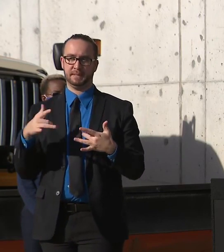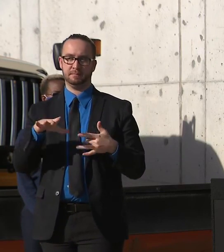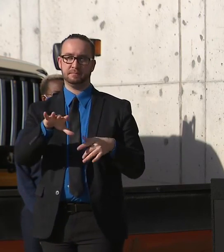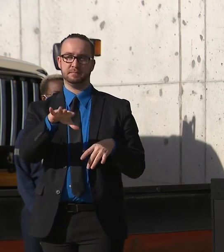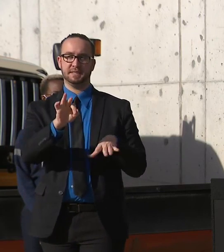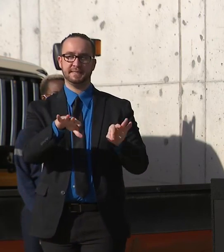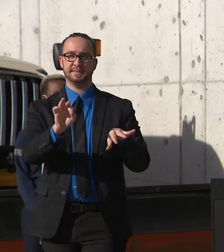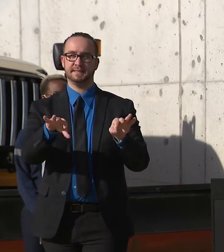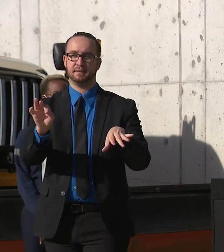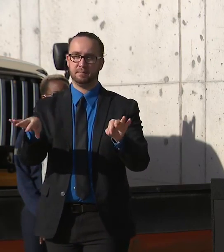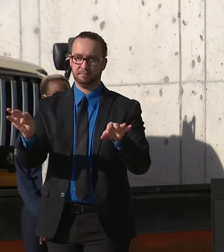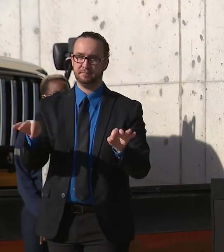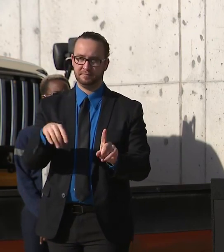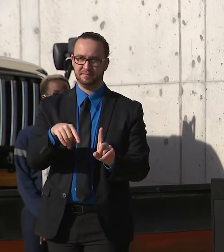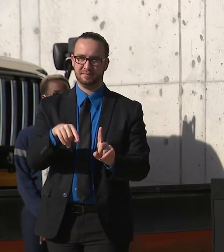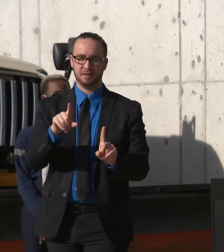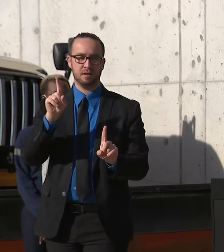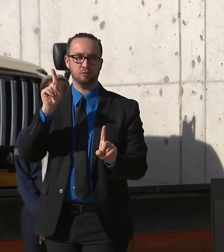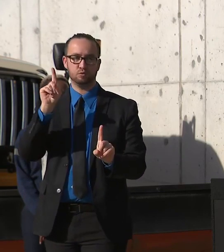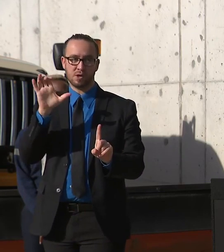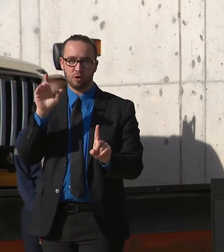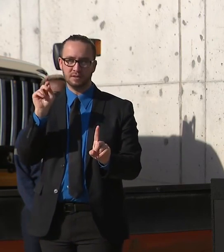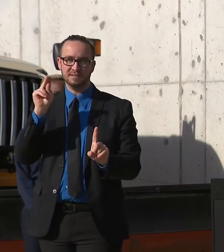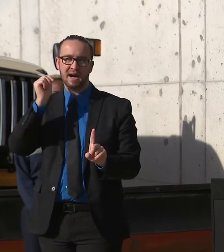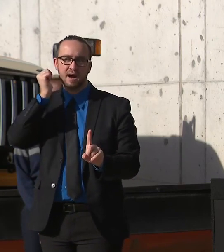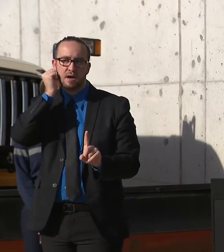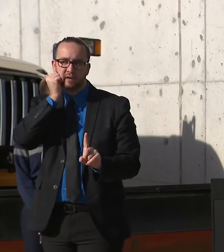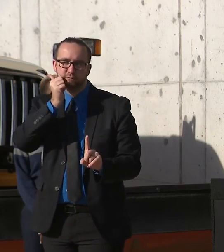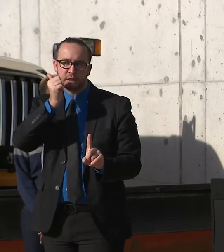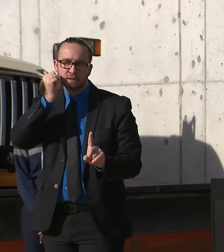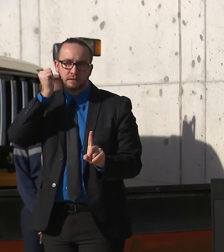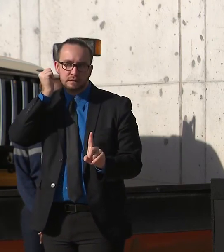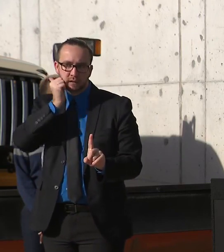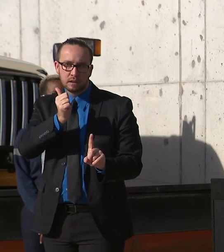is a significant drop. Nonetheless,